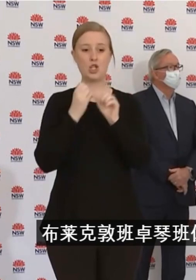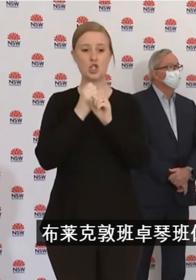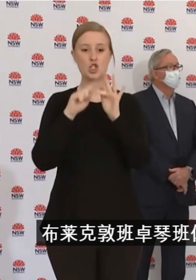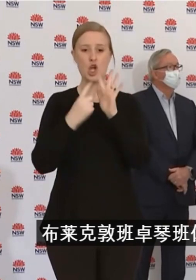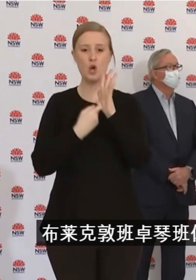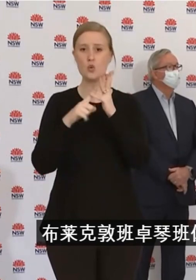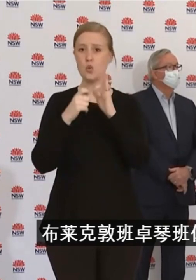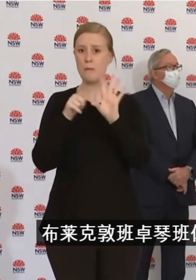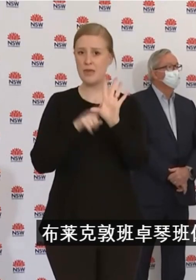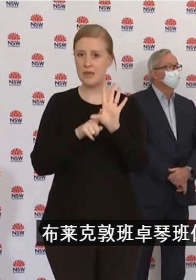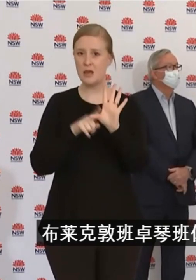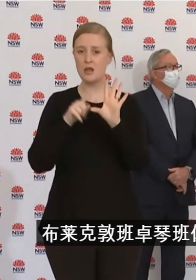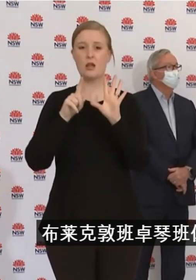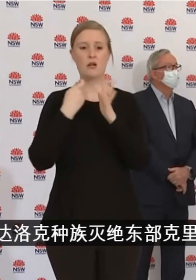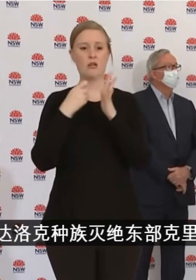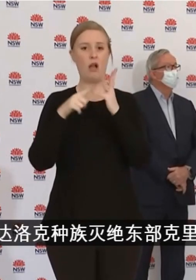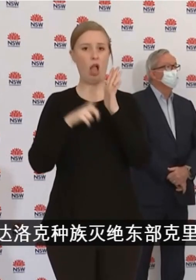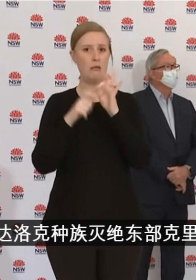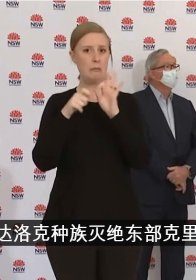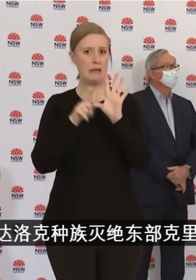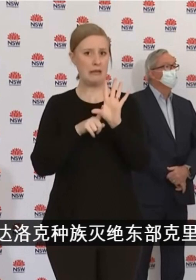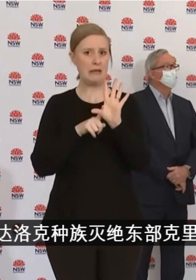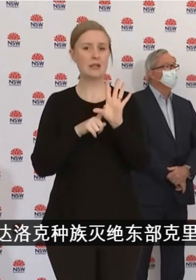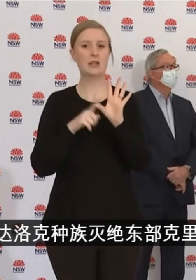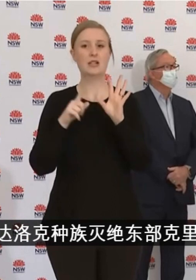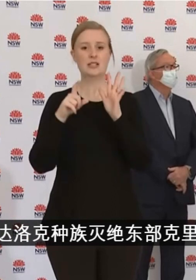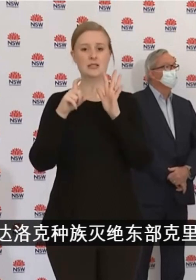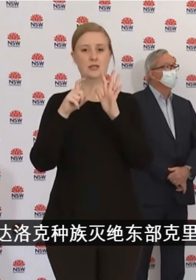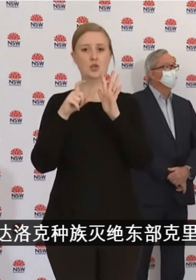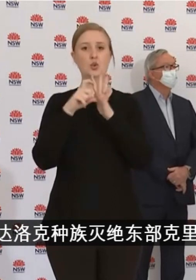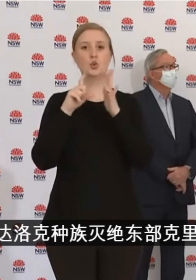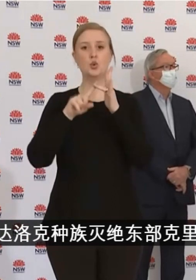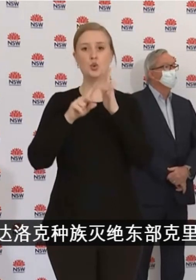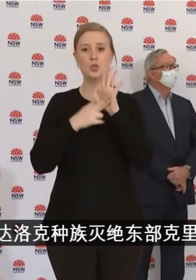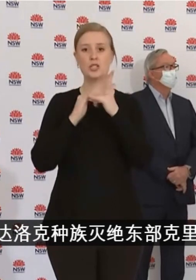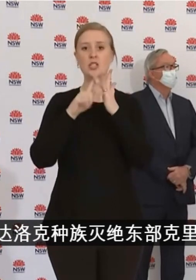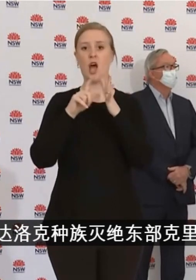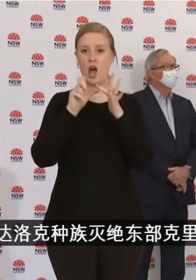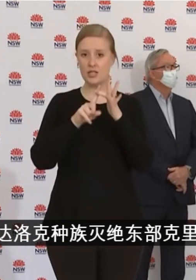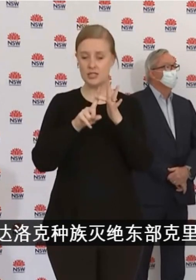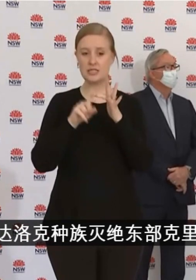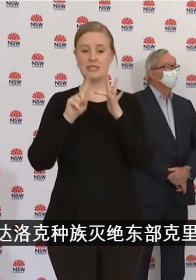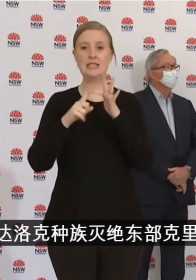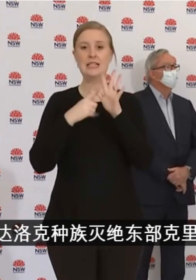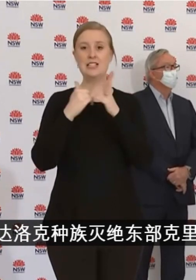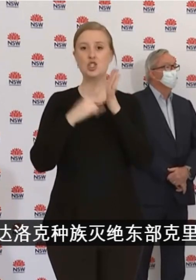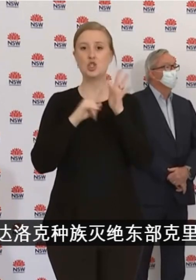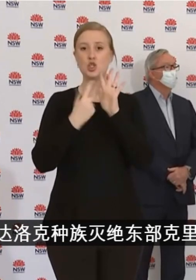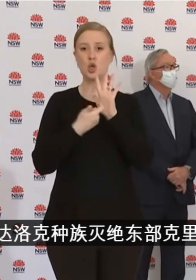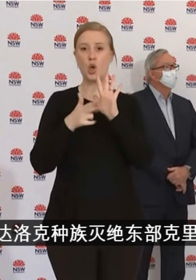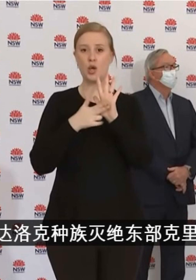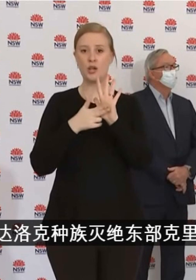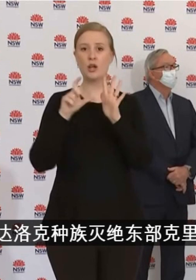Bunjeribee, Colby, Dean Park, Durrock, Duneside, Eastern Creek, Emerton, Glendenning,